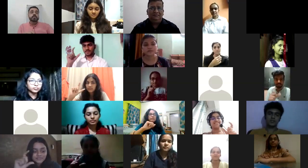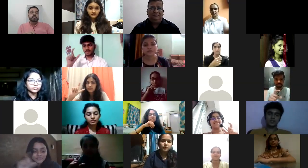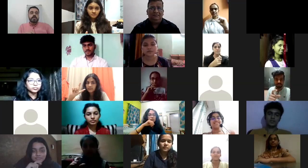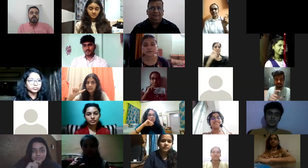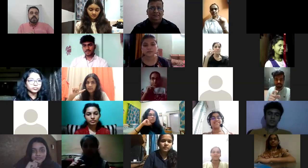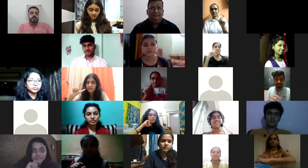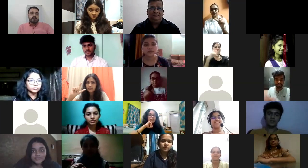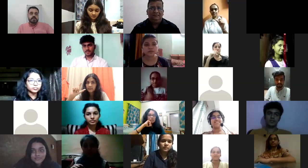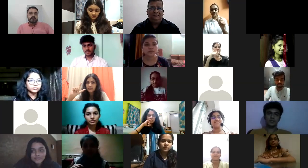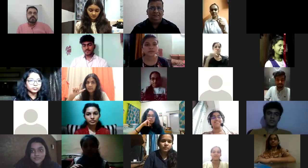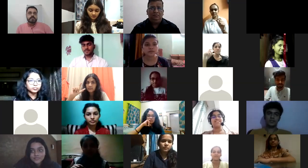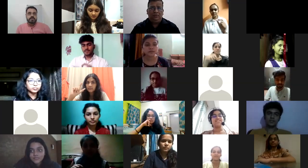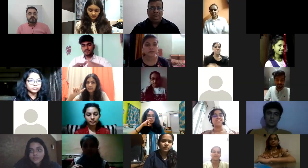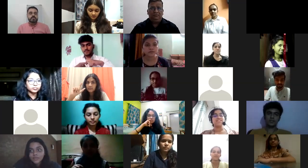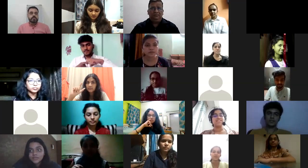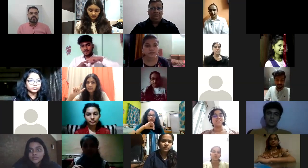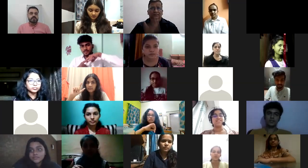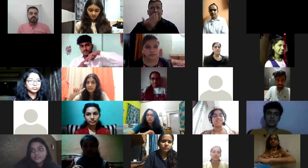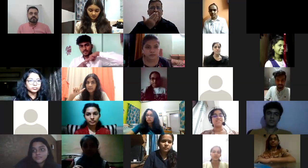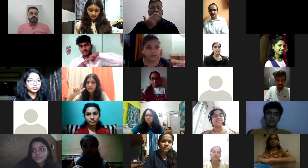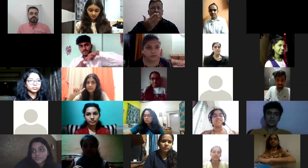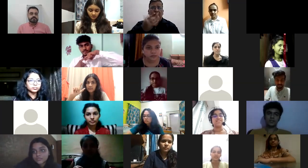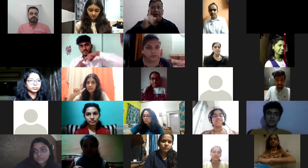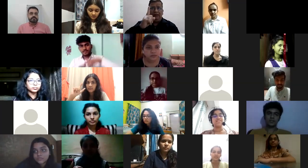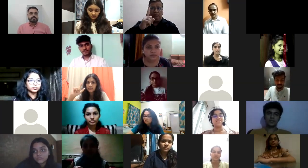school, school,